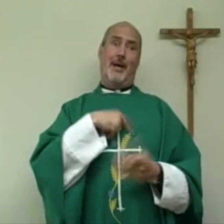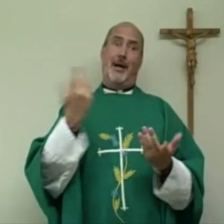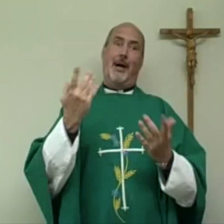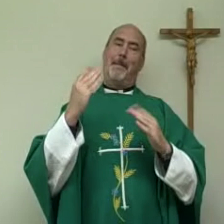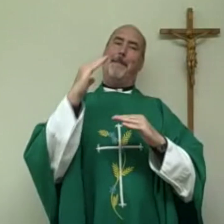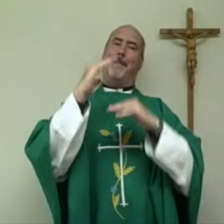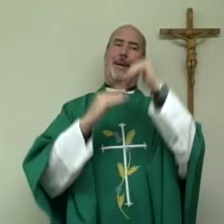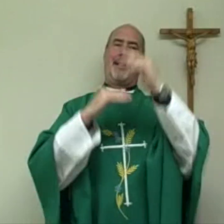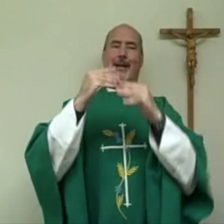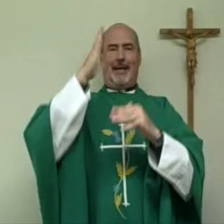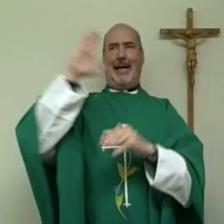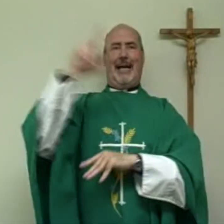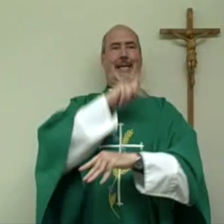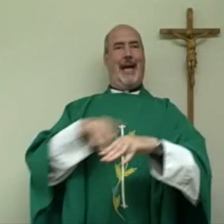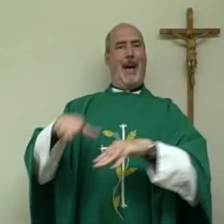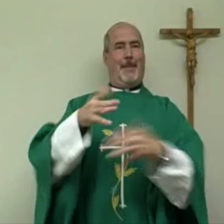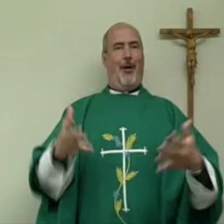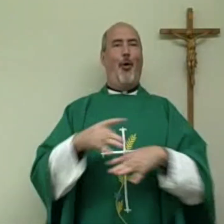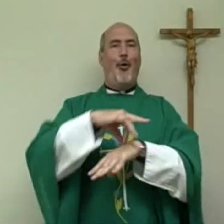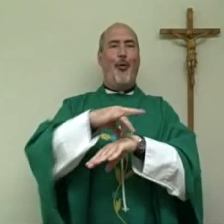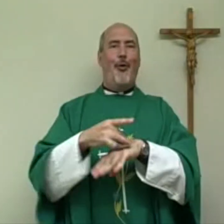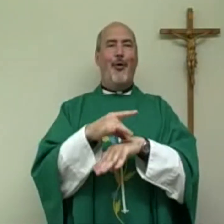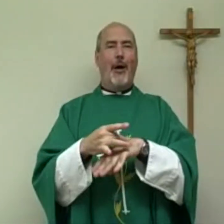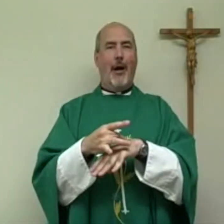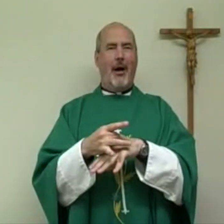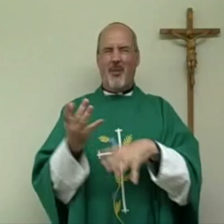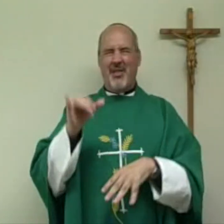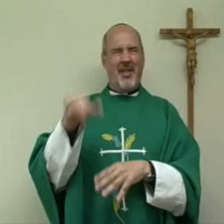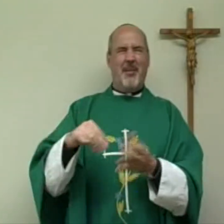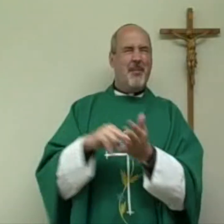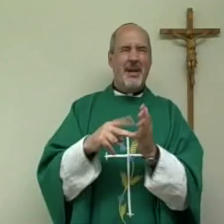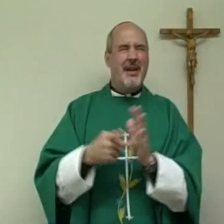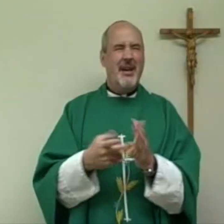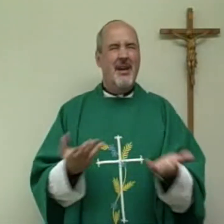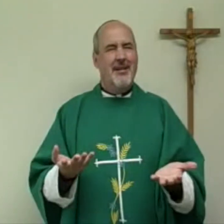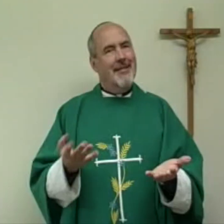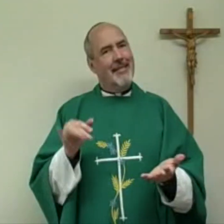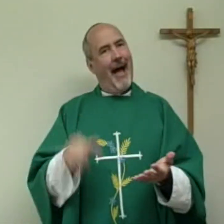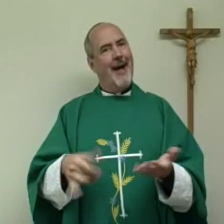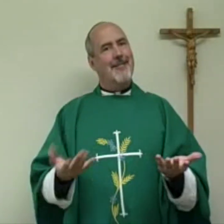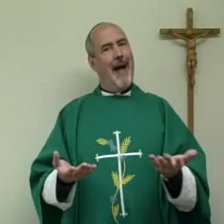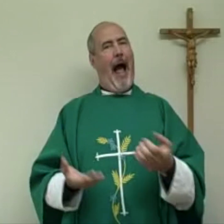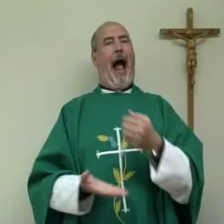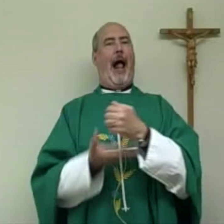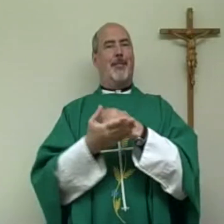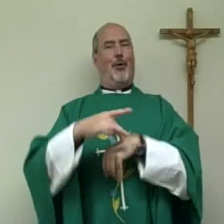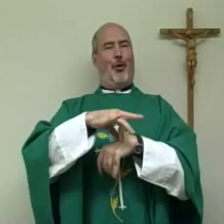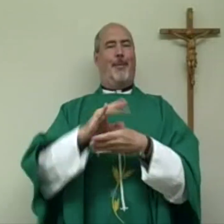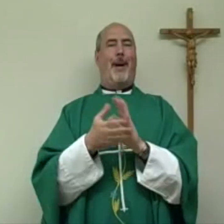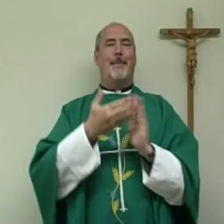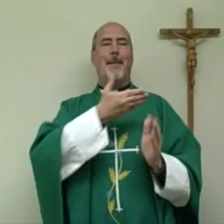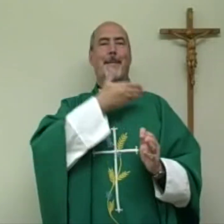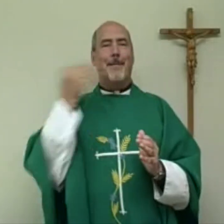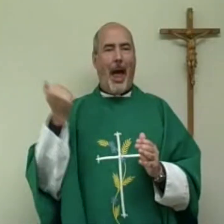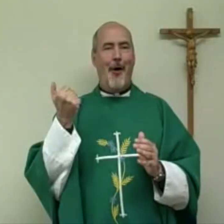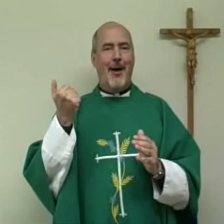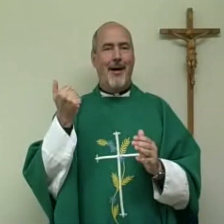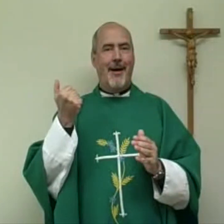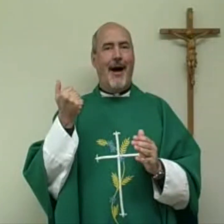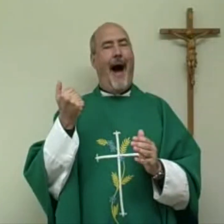time, really what we're doing is building God's kingdom here on earth. And what does that mean? It simply means helping